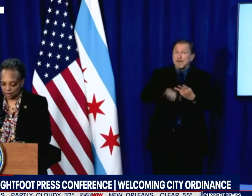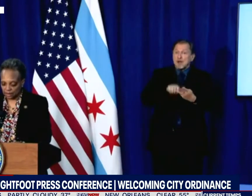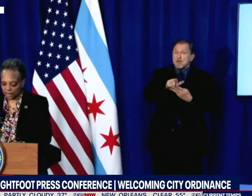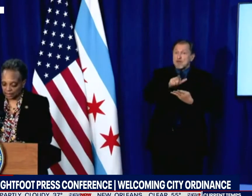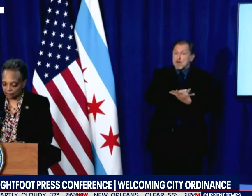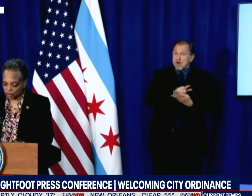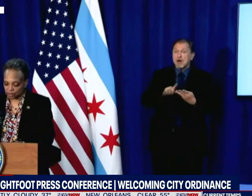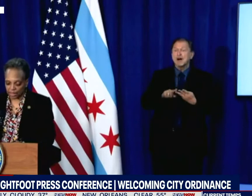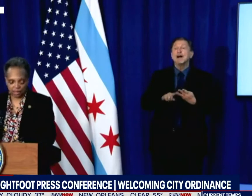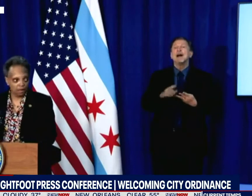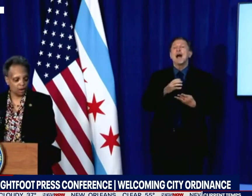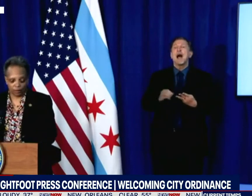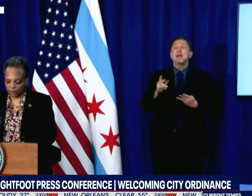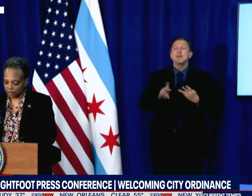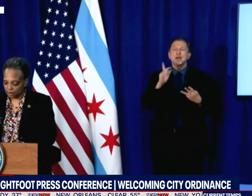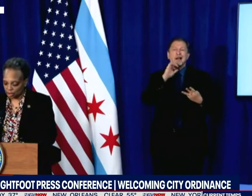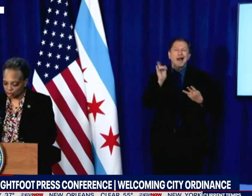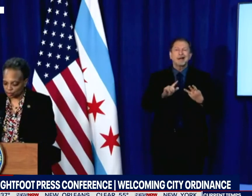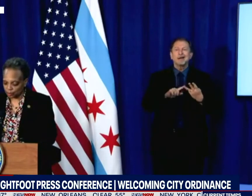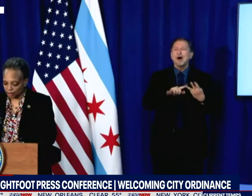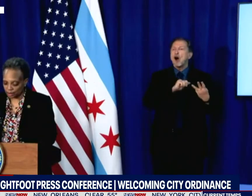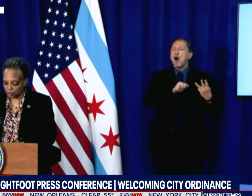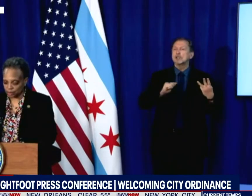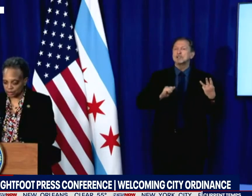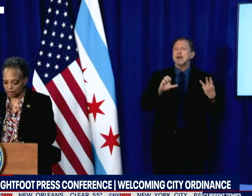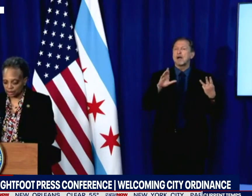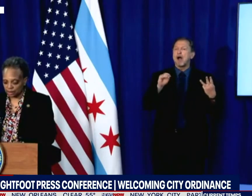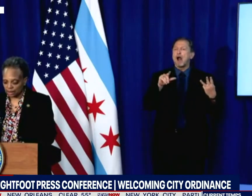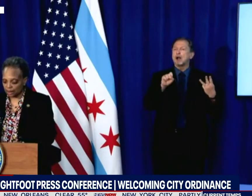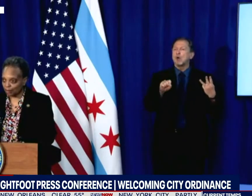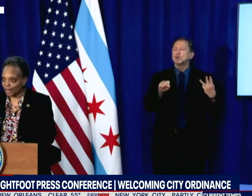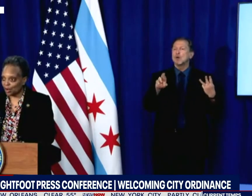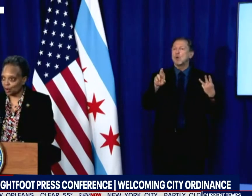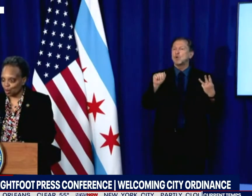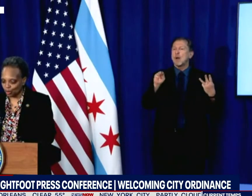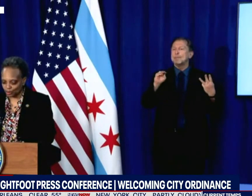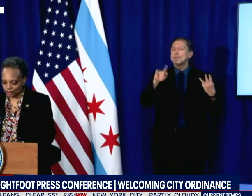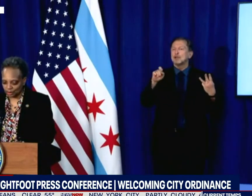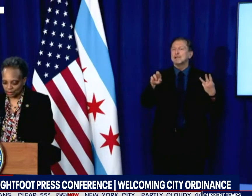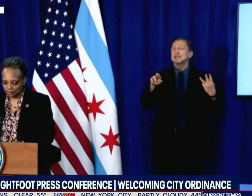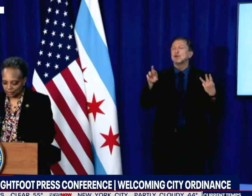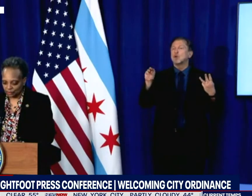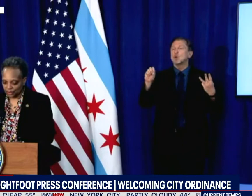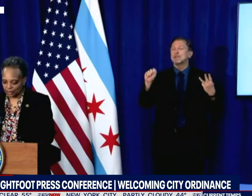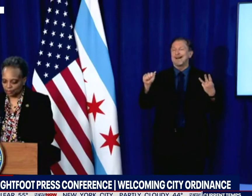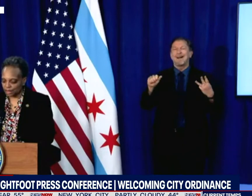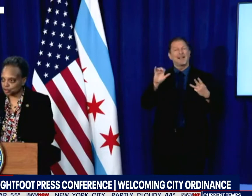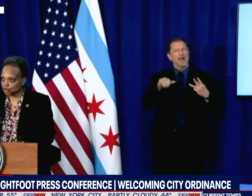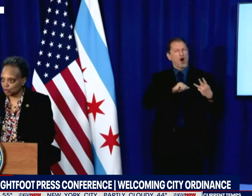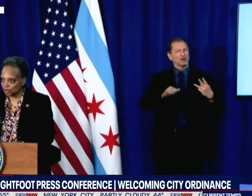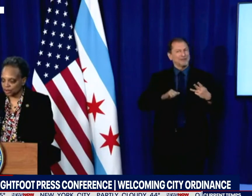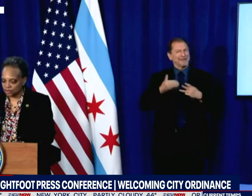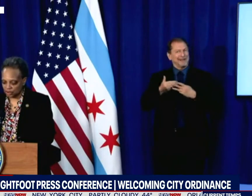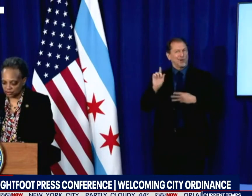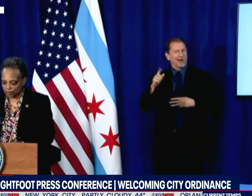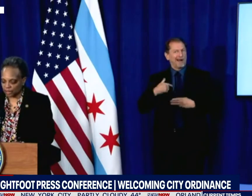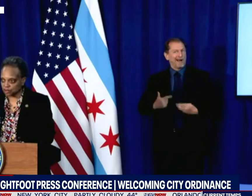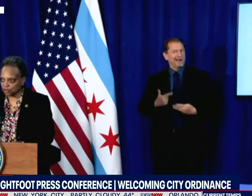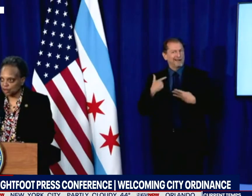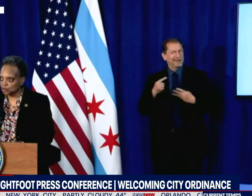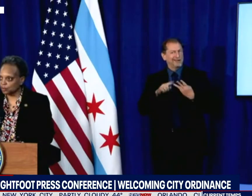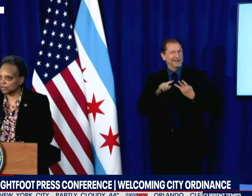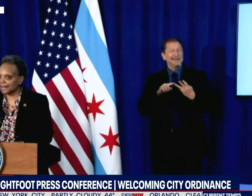recently uh individuals like Alderman Carlos Ramirez Rosa uh my home alderman the measures current